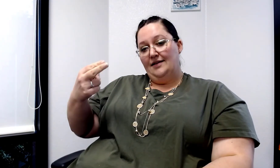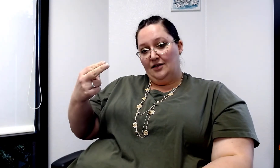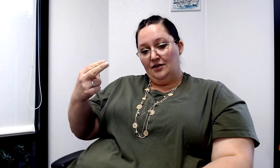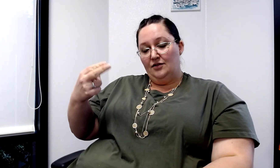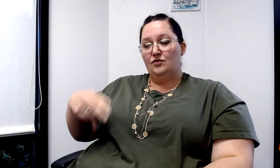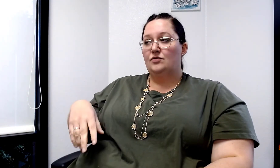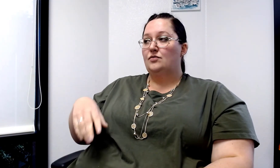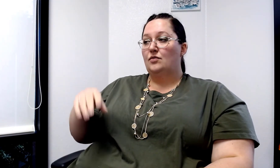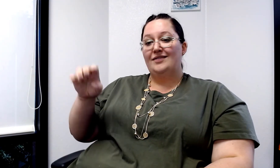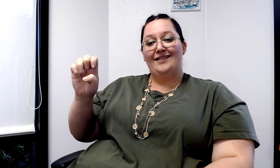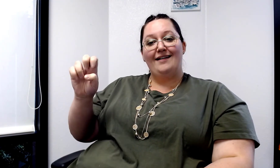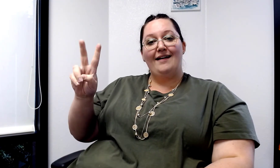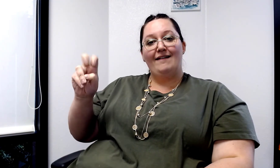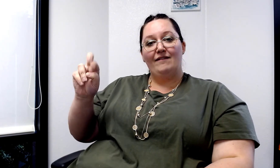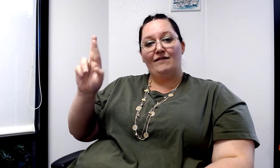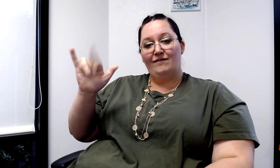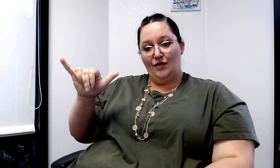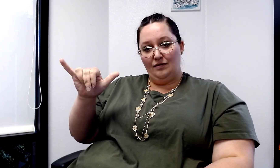every, another quantifier.